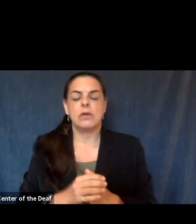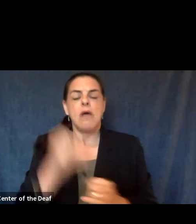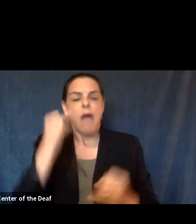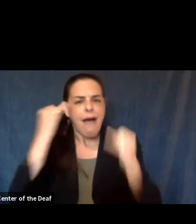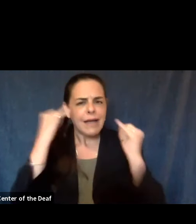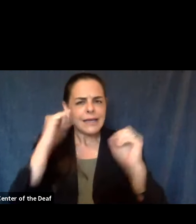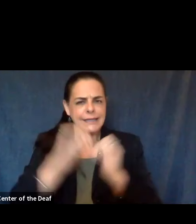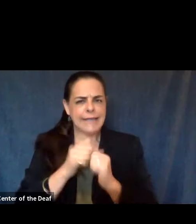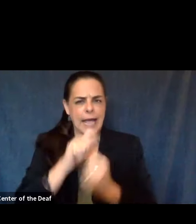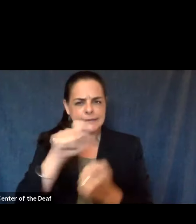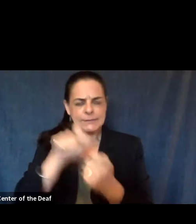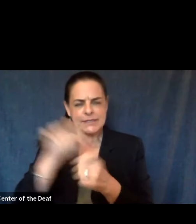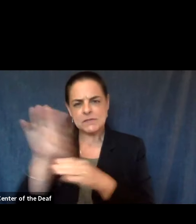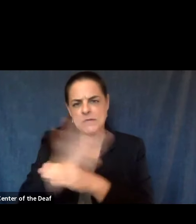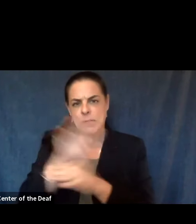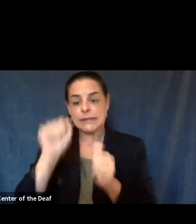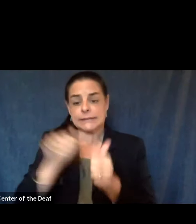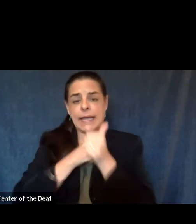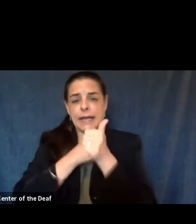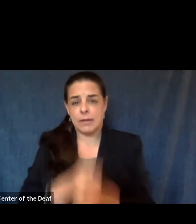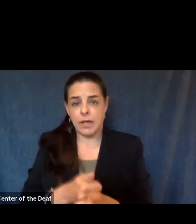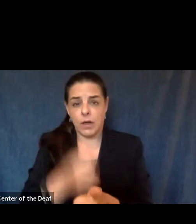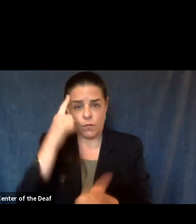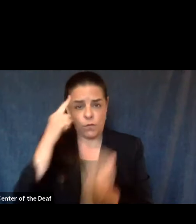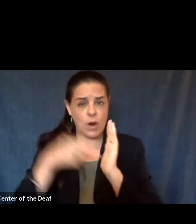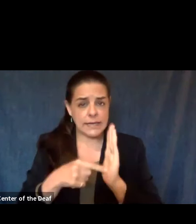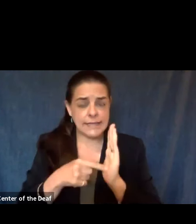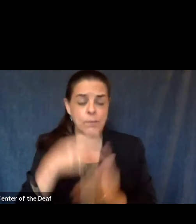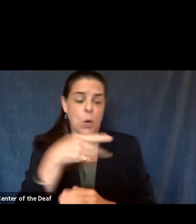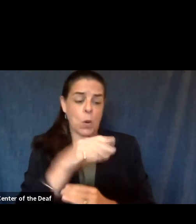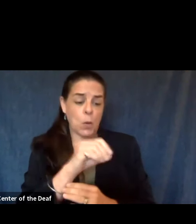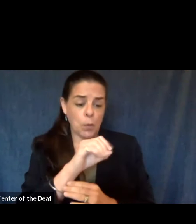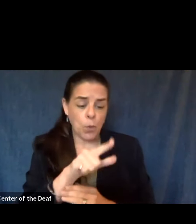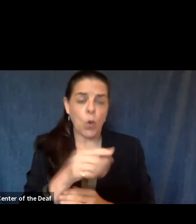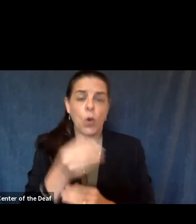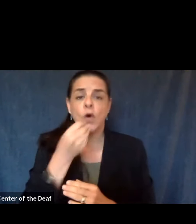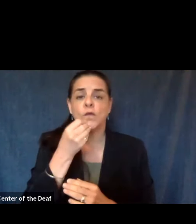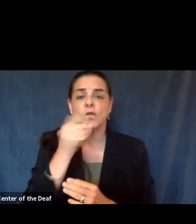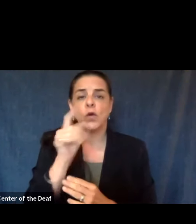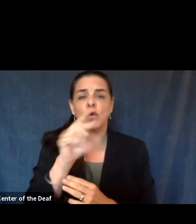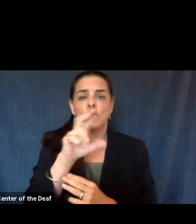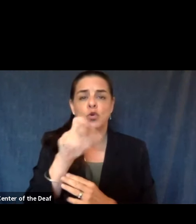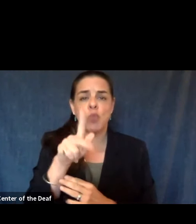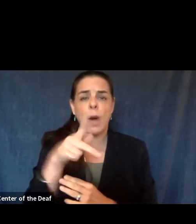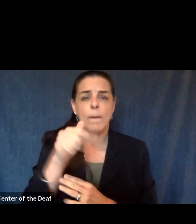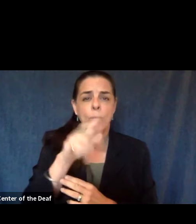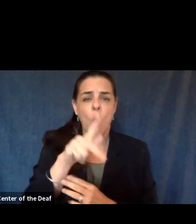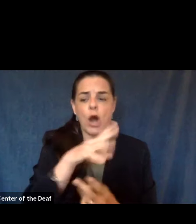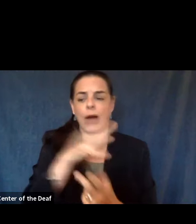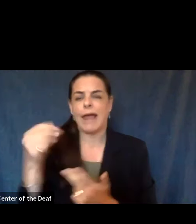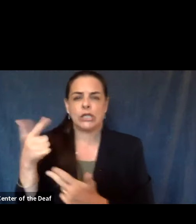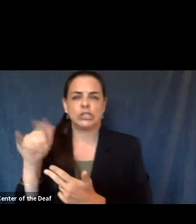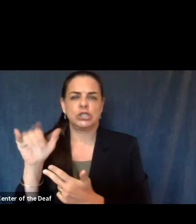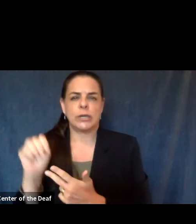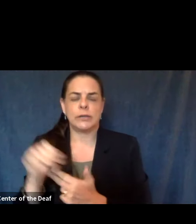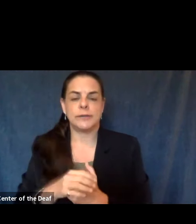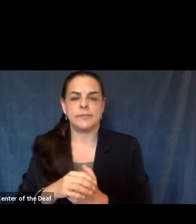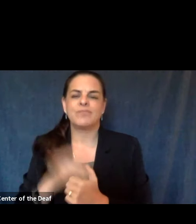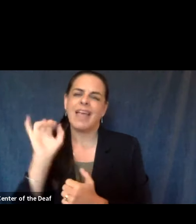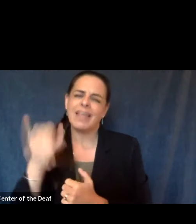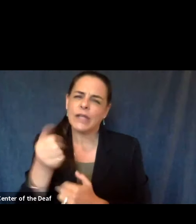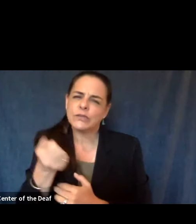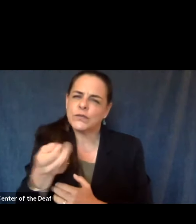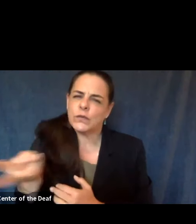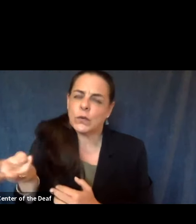businesses be in compliance, such as pools, food truck parks, and gyms. Those are just a few, but all